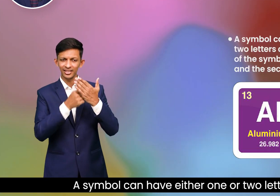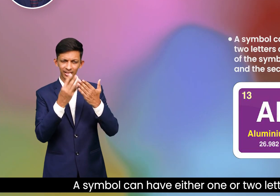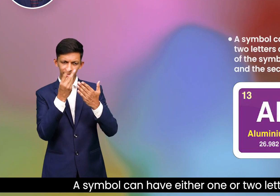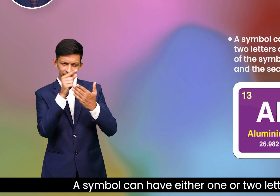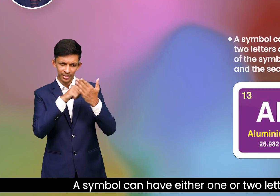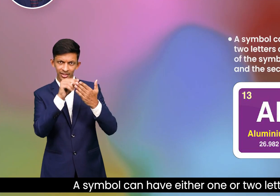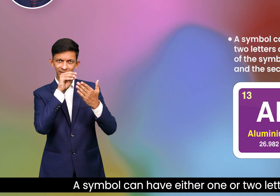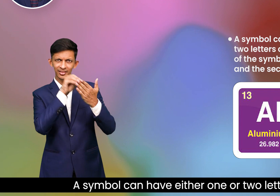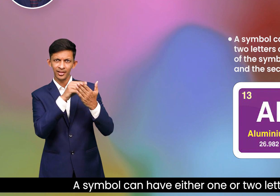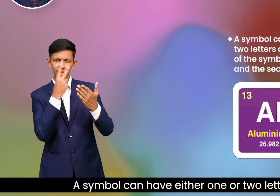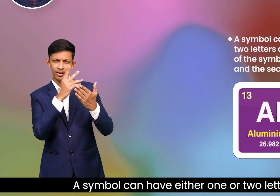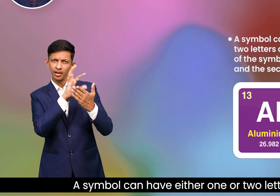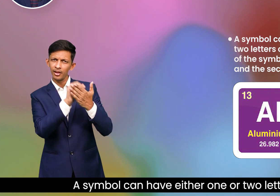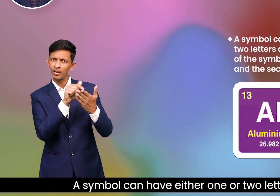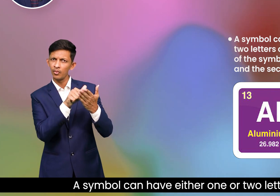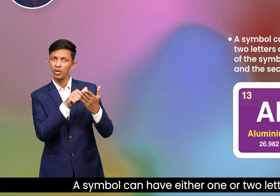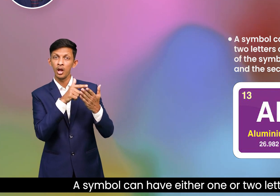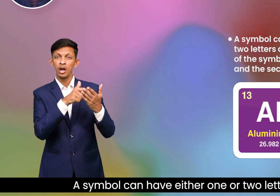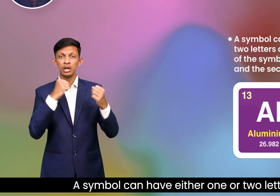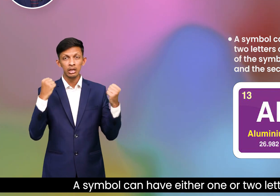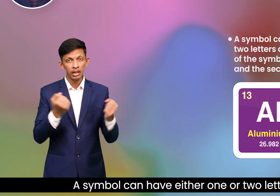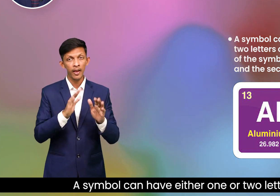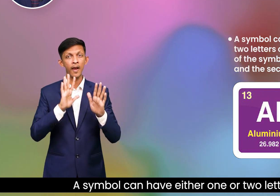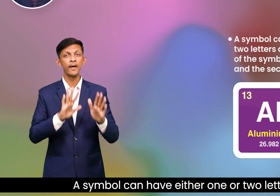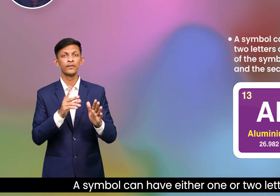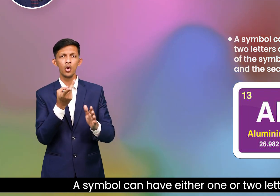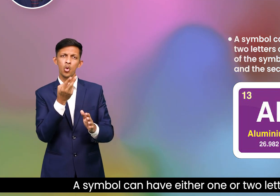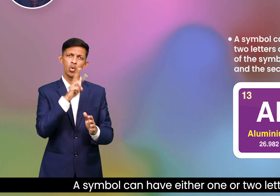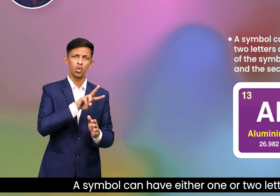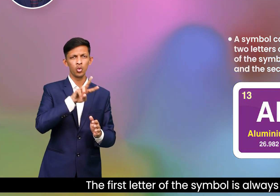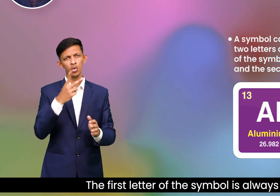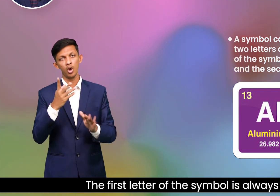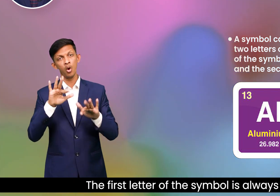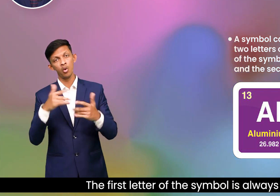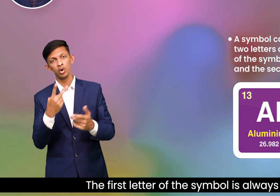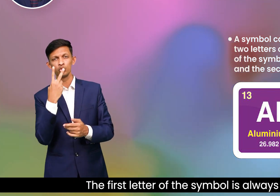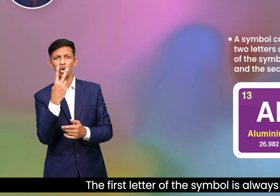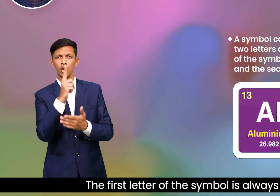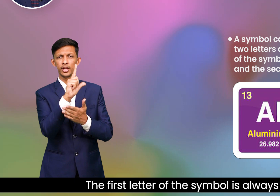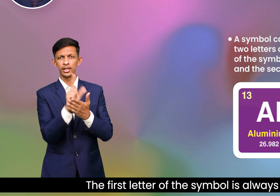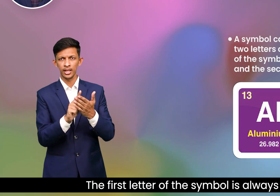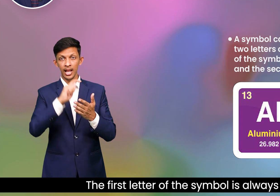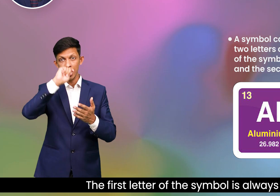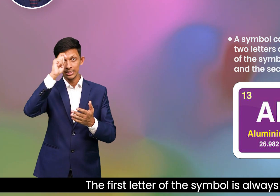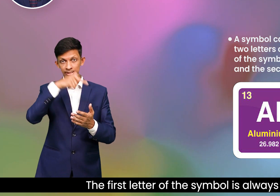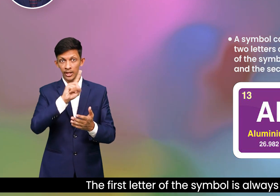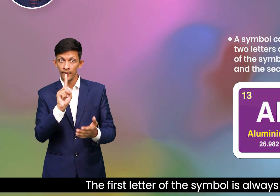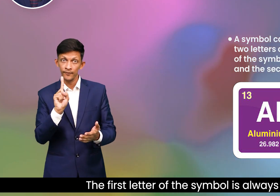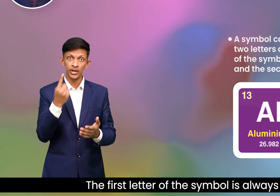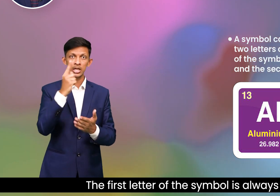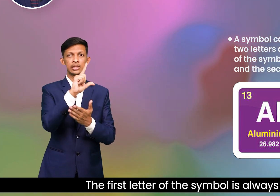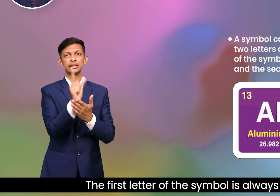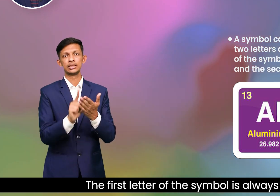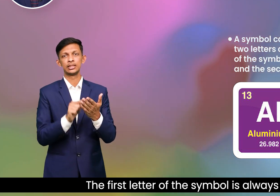A symbol can have either one or two letters of English. The first letter of the symbol is